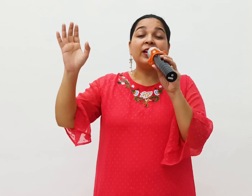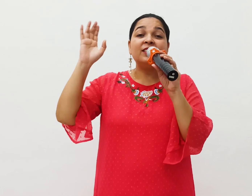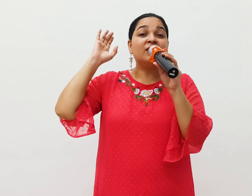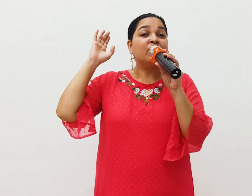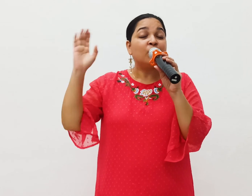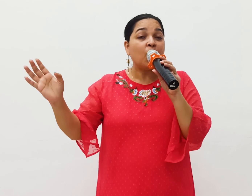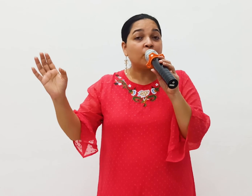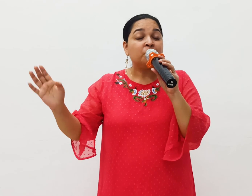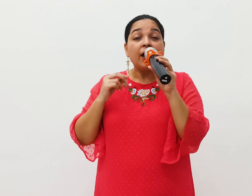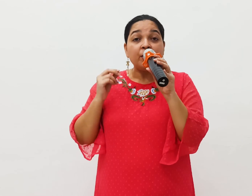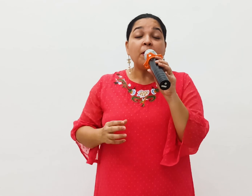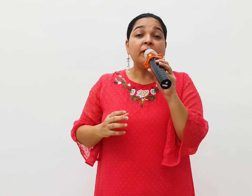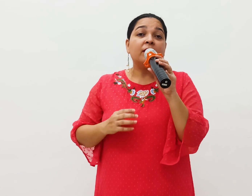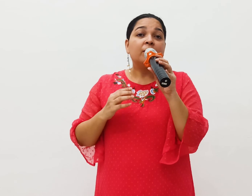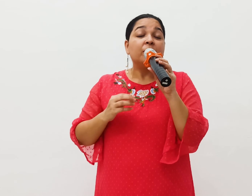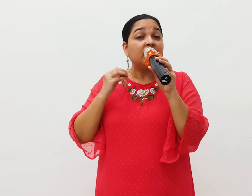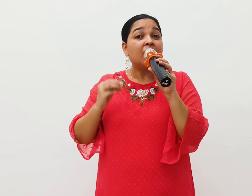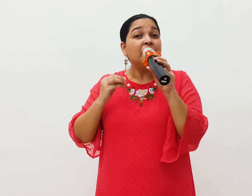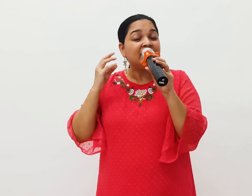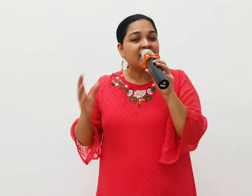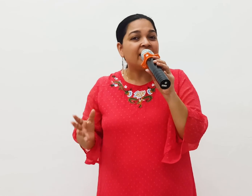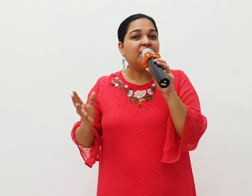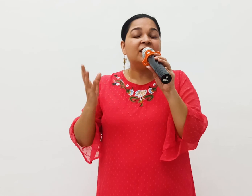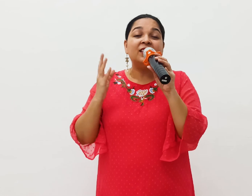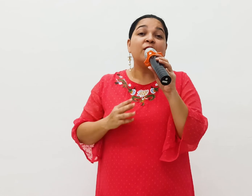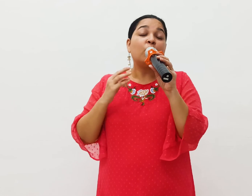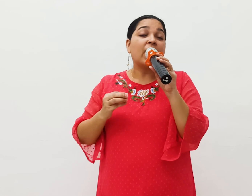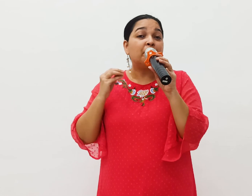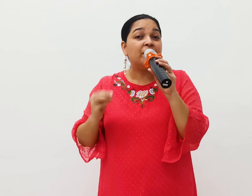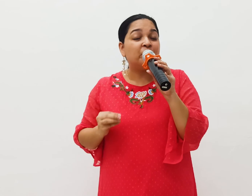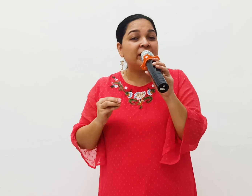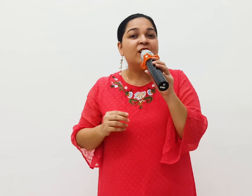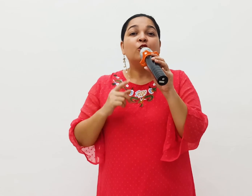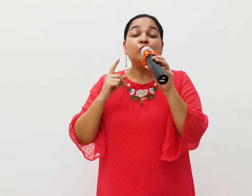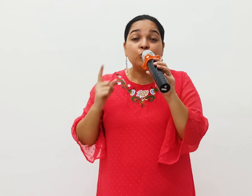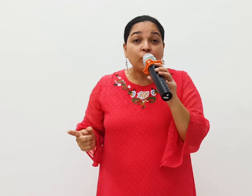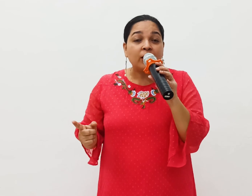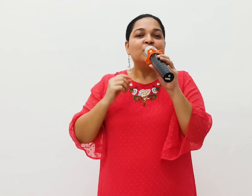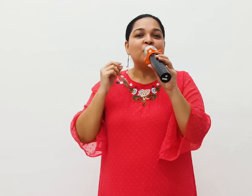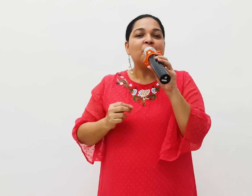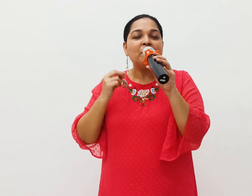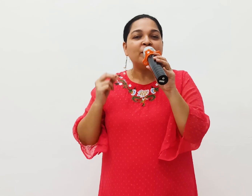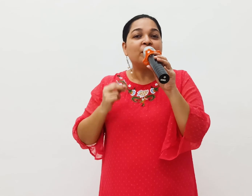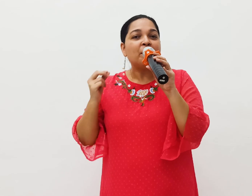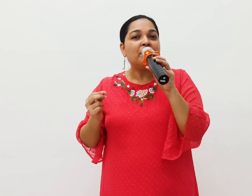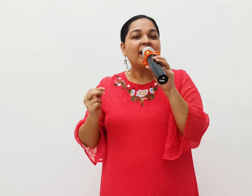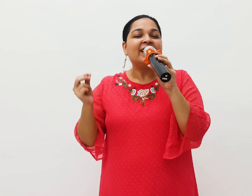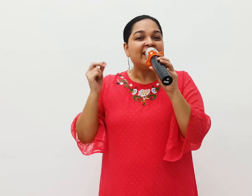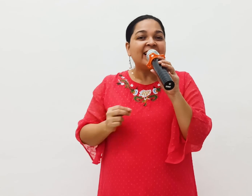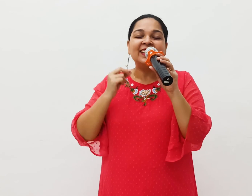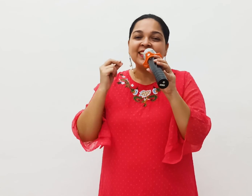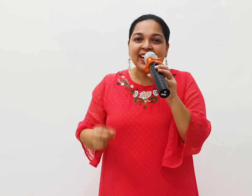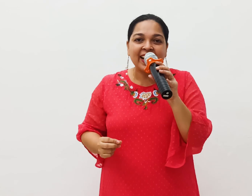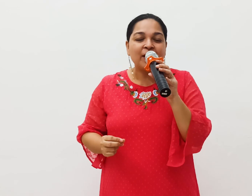Hallelujah. Praise the Lord. And remember, the coming Sunday we'll see what happened with Jonah. So remember to come